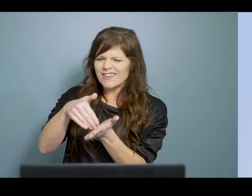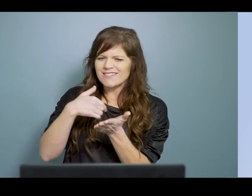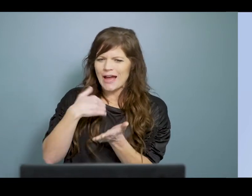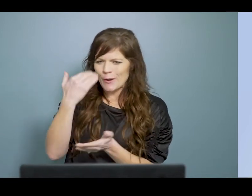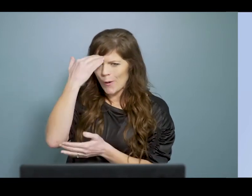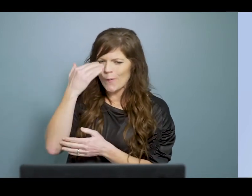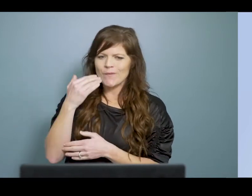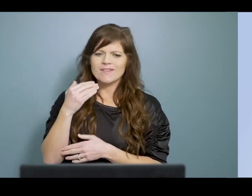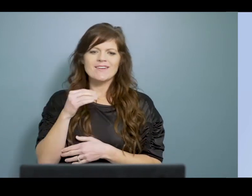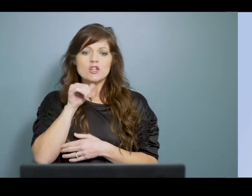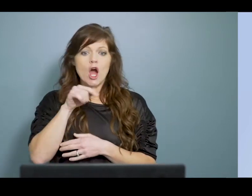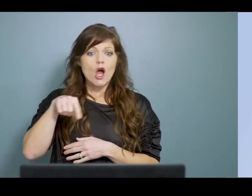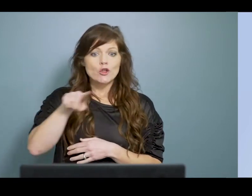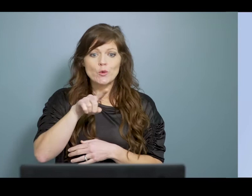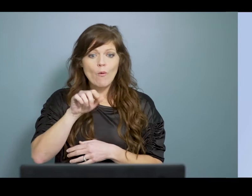And